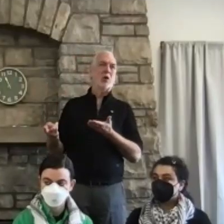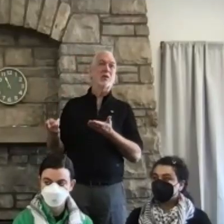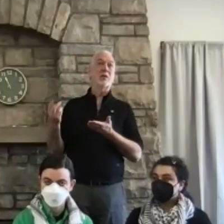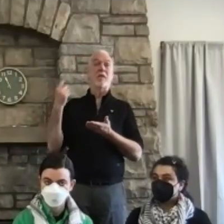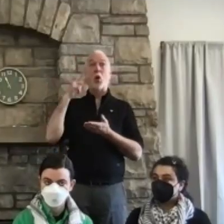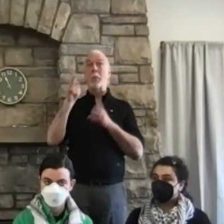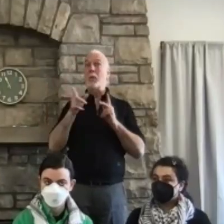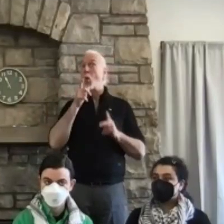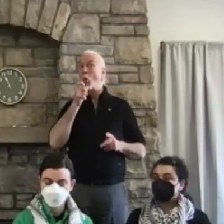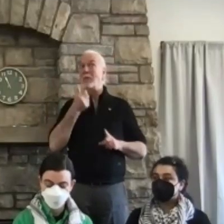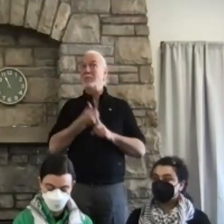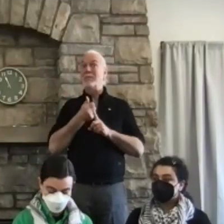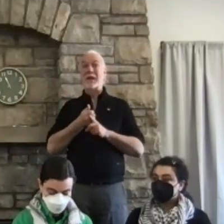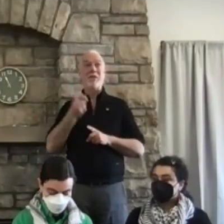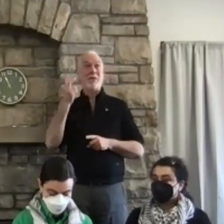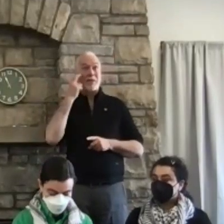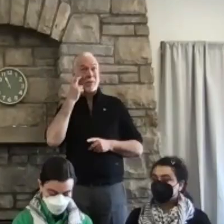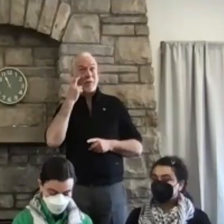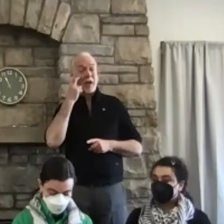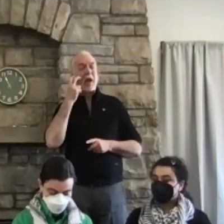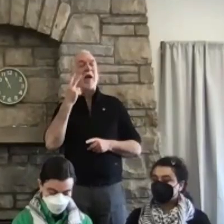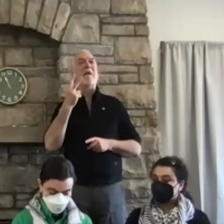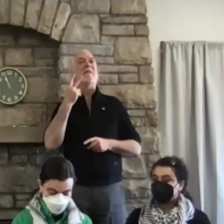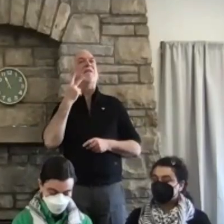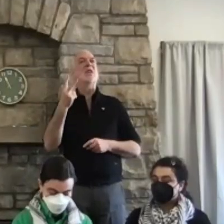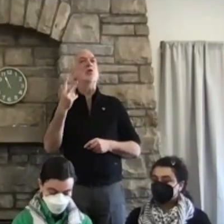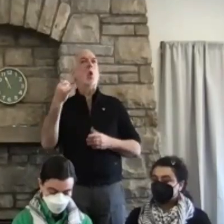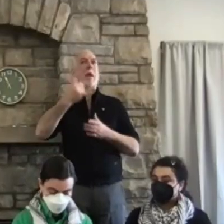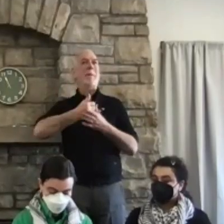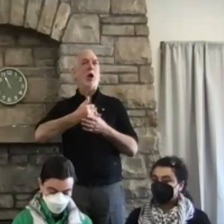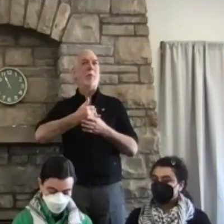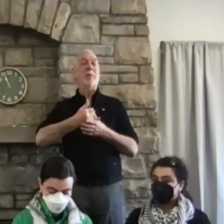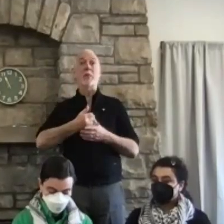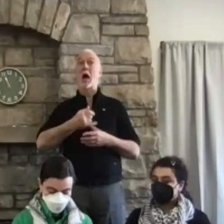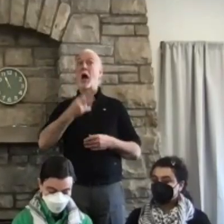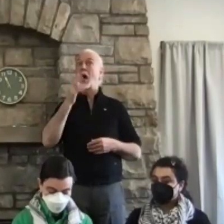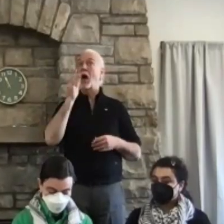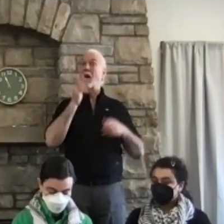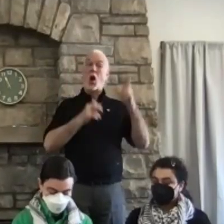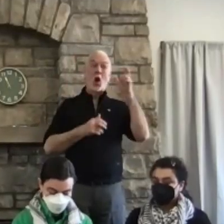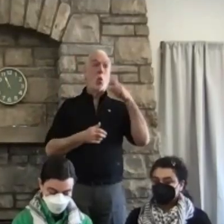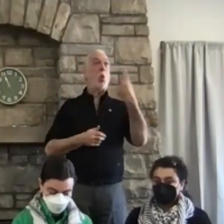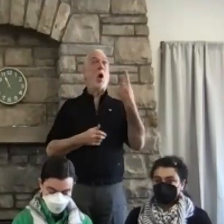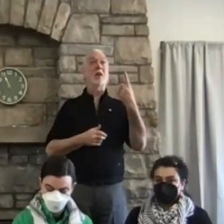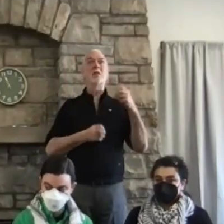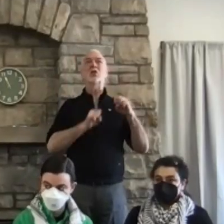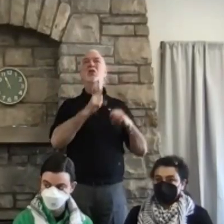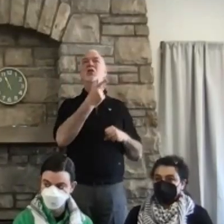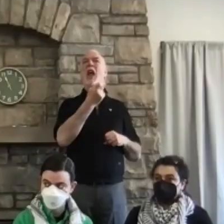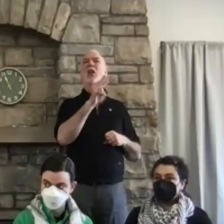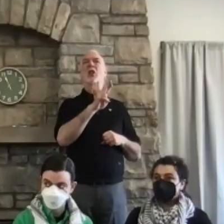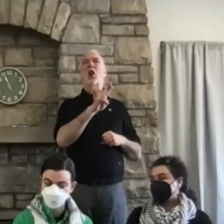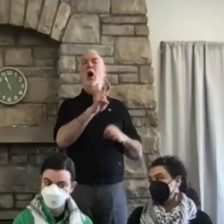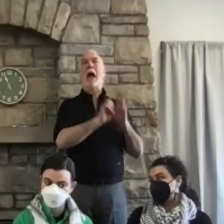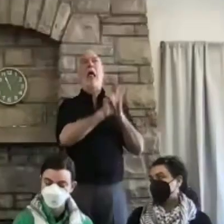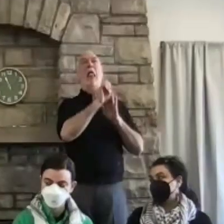with visual impairments. A lot of times I've heard of a shelter, the elevator was out of service, but it was like